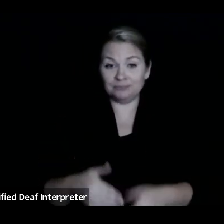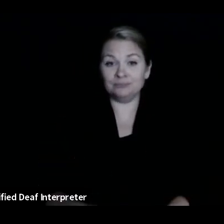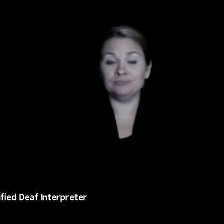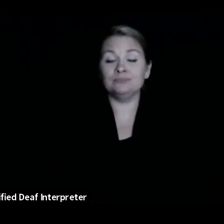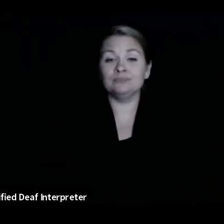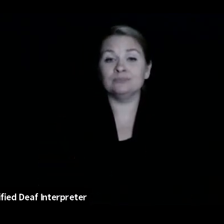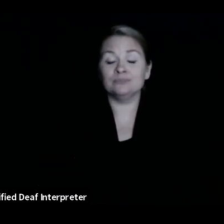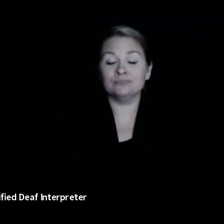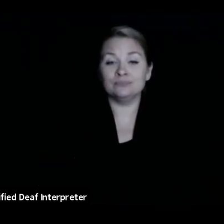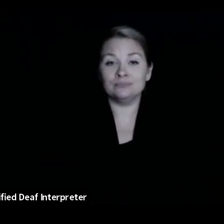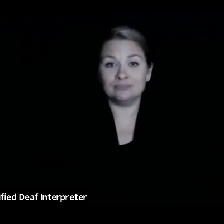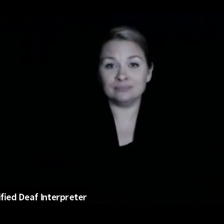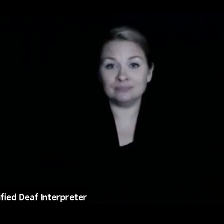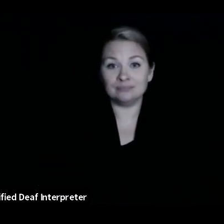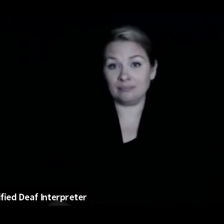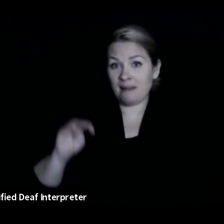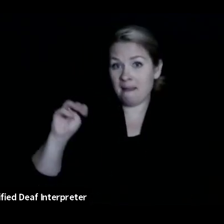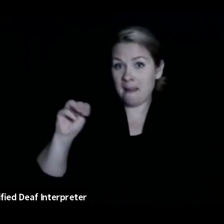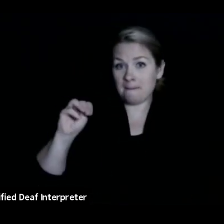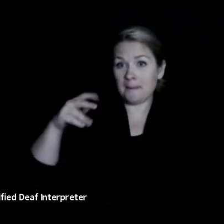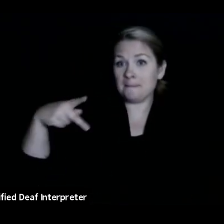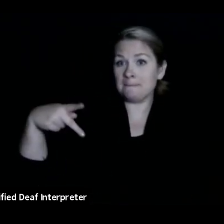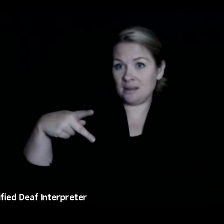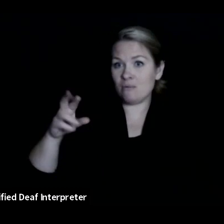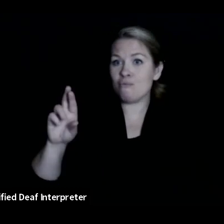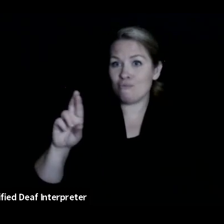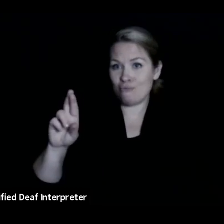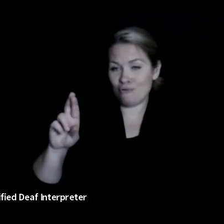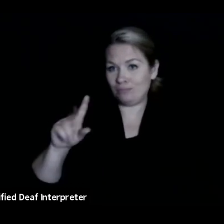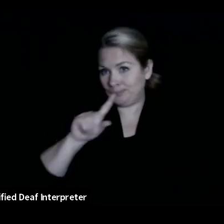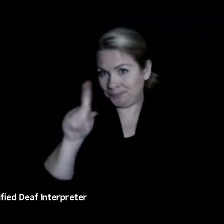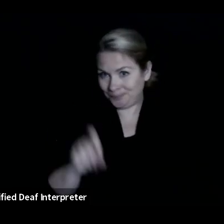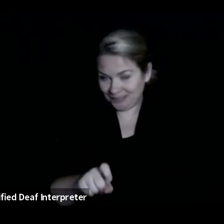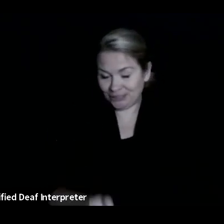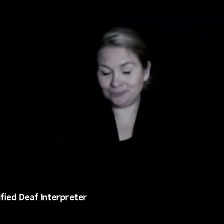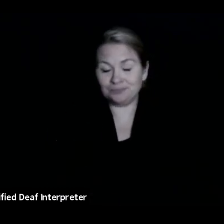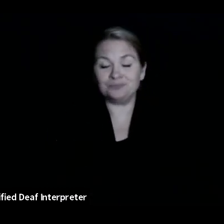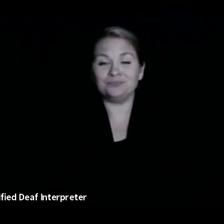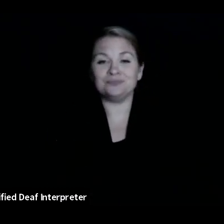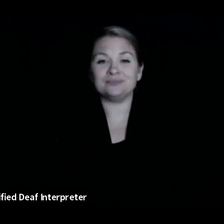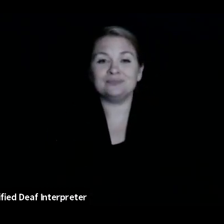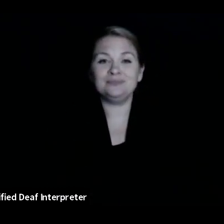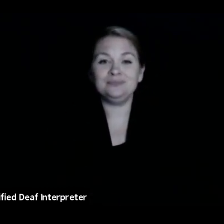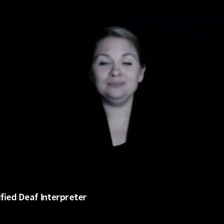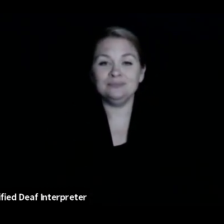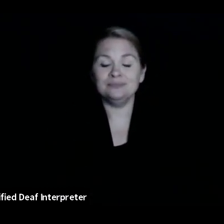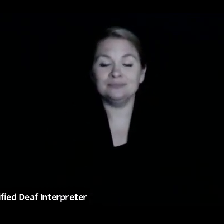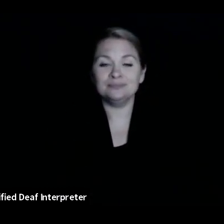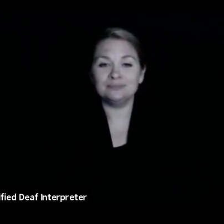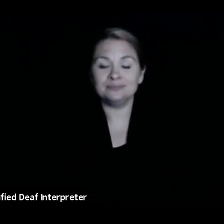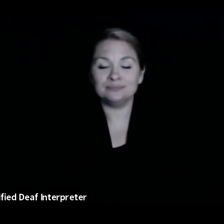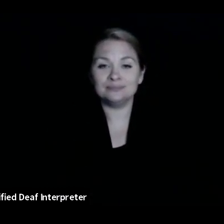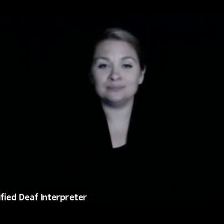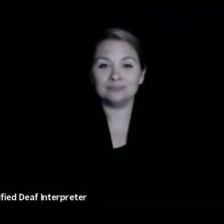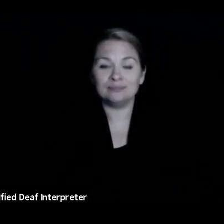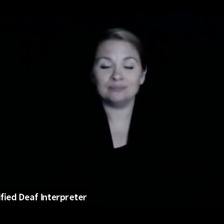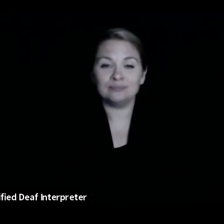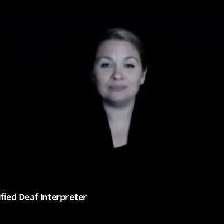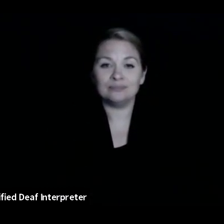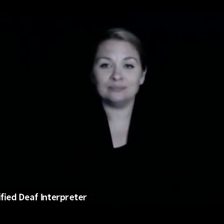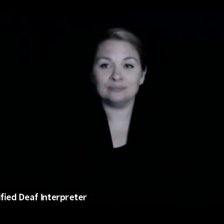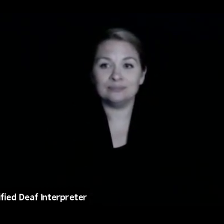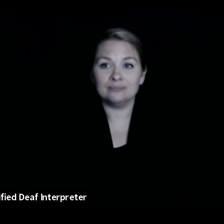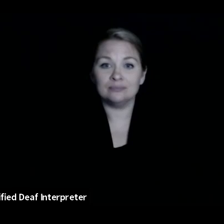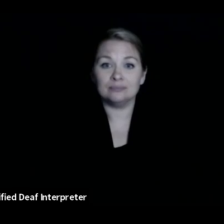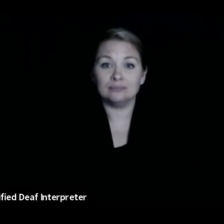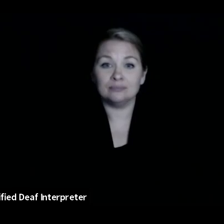Hi, I was hoping you might be able to say more about the increase in ICU bed capacity is this